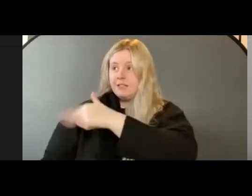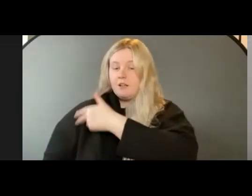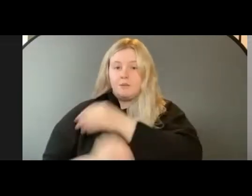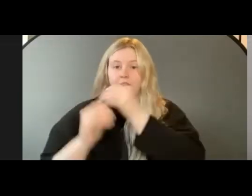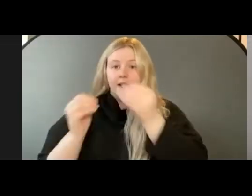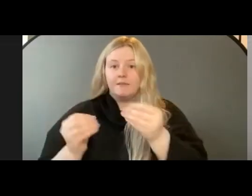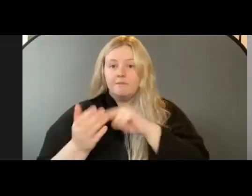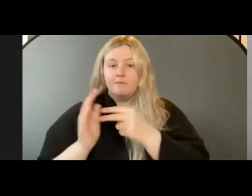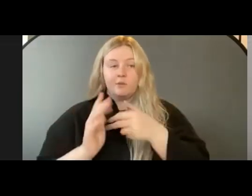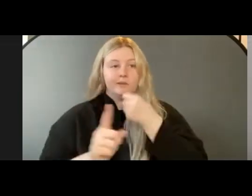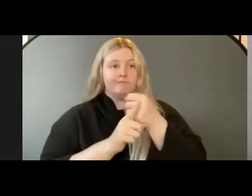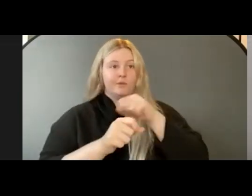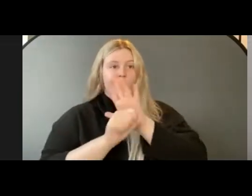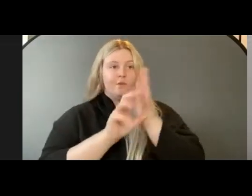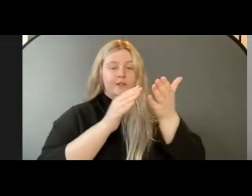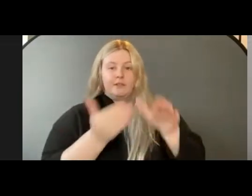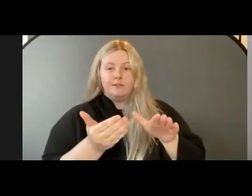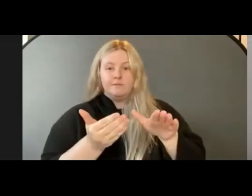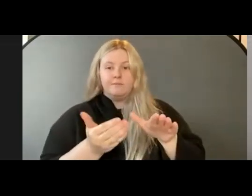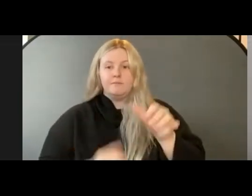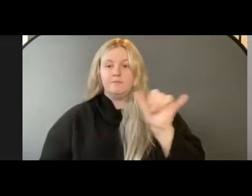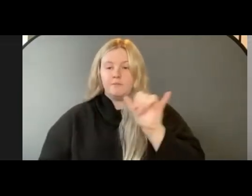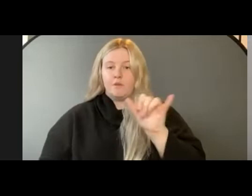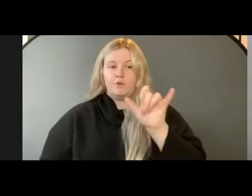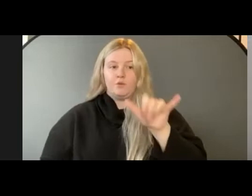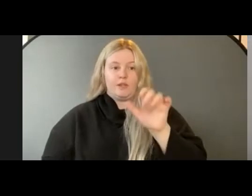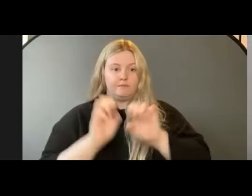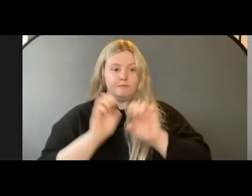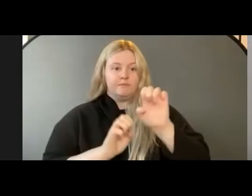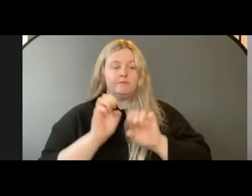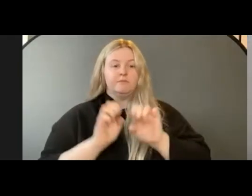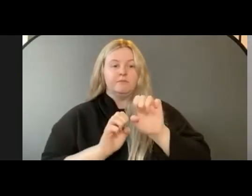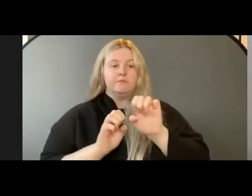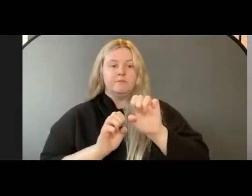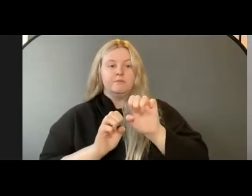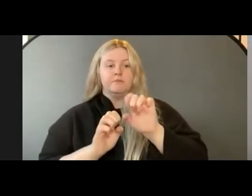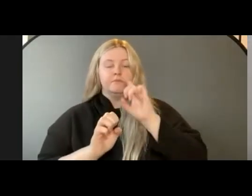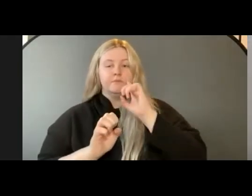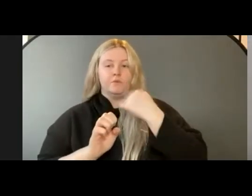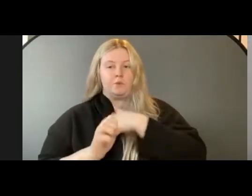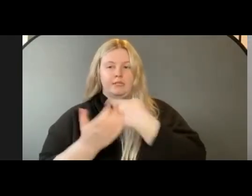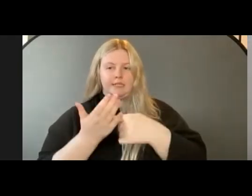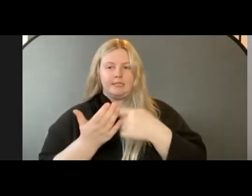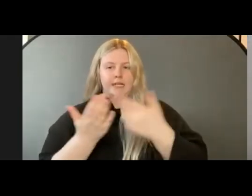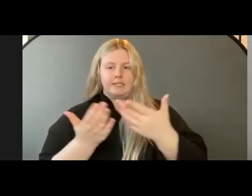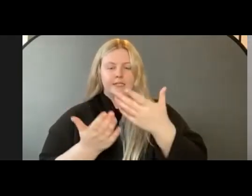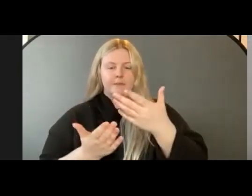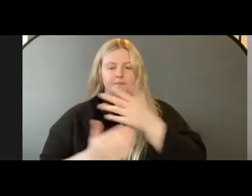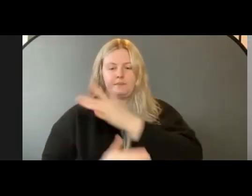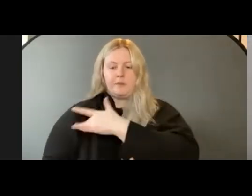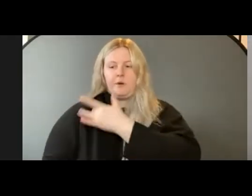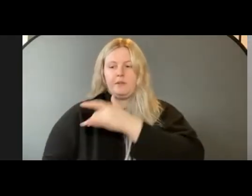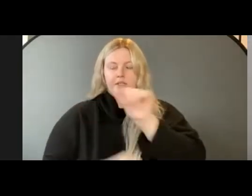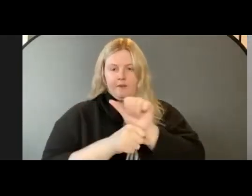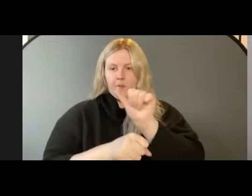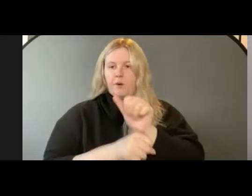Moreover, governments instituted ageist triage protocols, like the one we're going to discuss that happened in the province of Alberta.